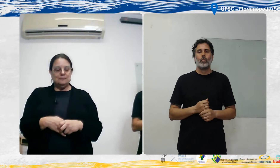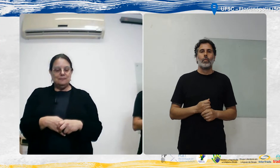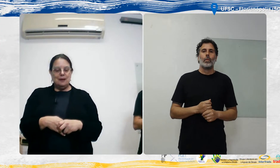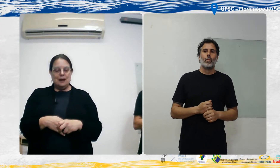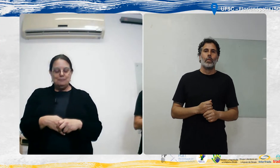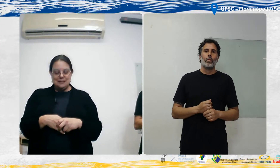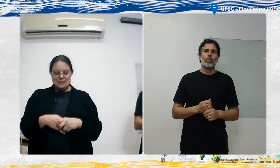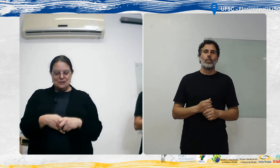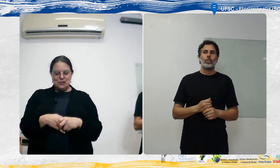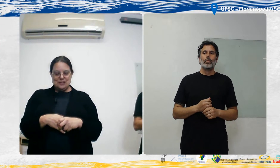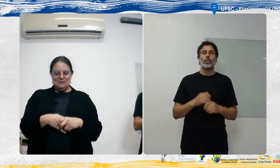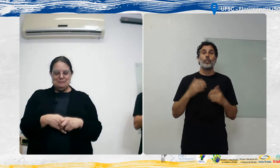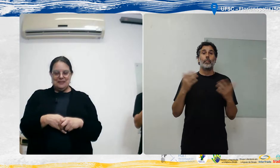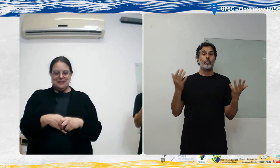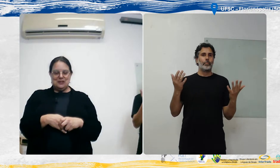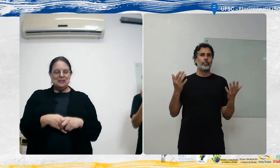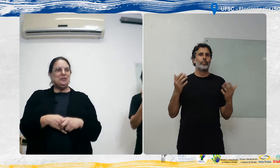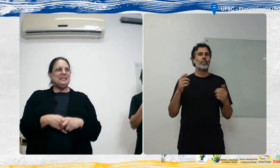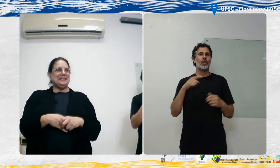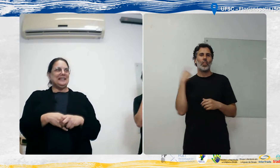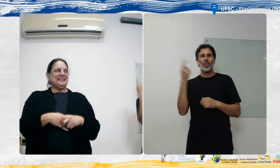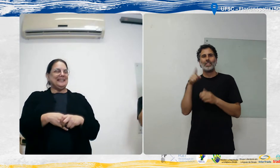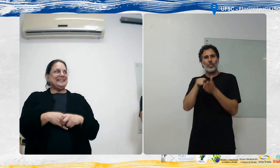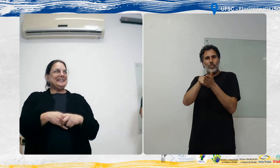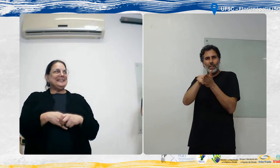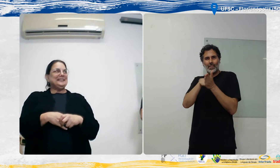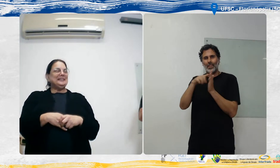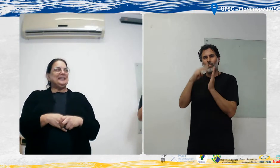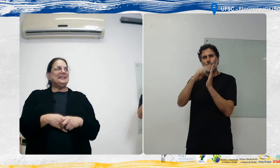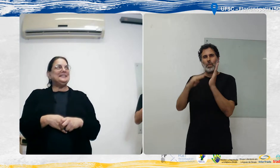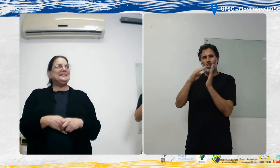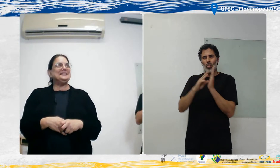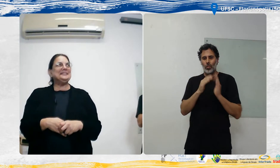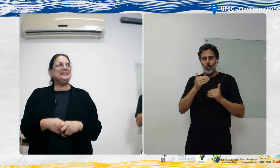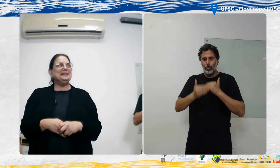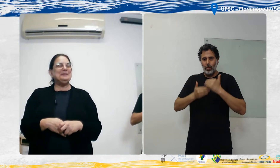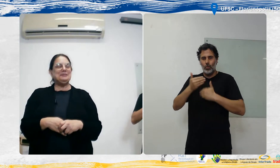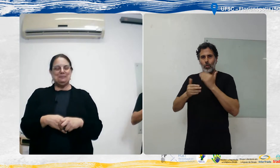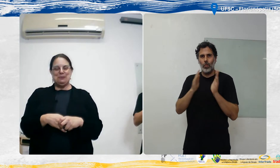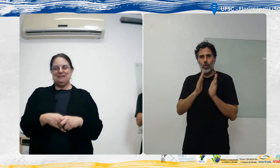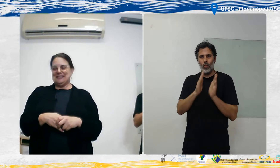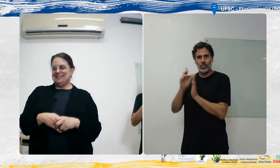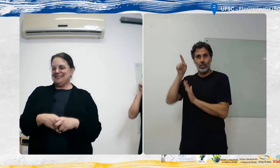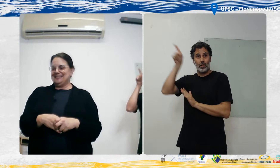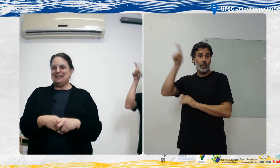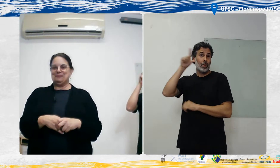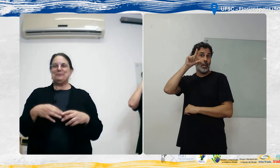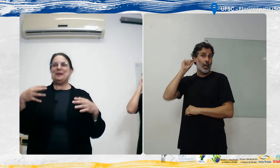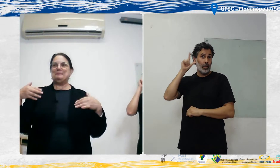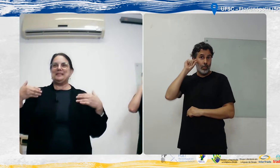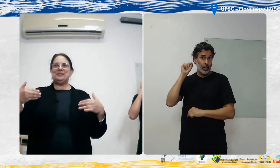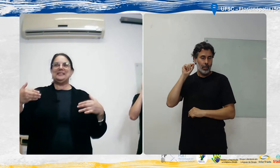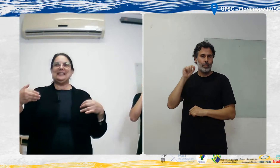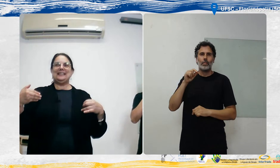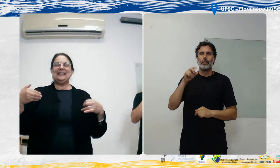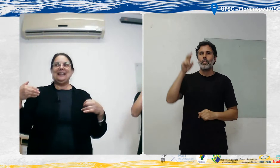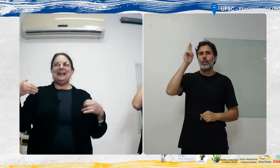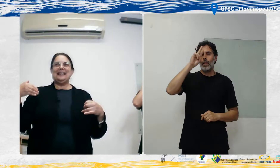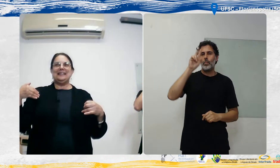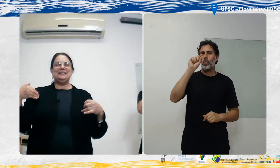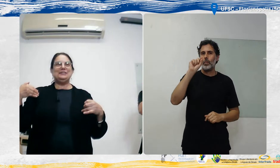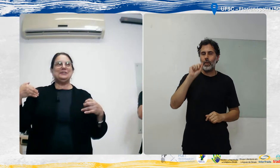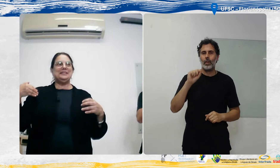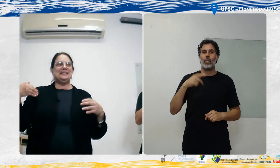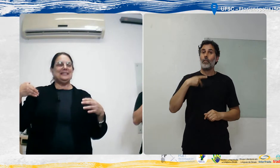the application of the methodology at Gallaudet, let me just preface this to say, remember I mentioned that